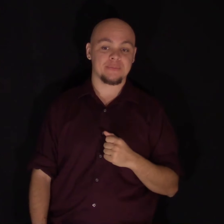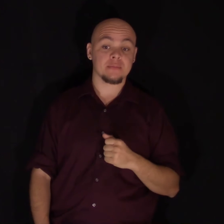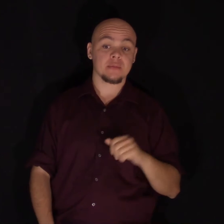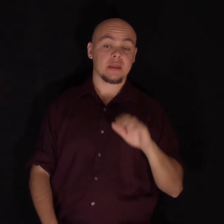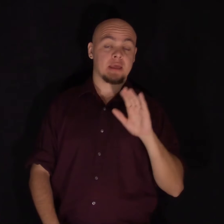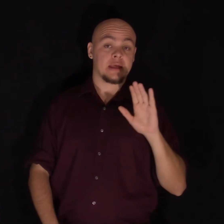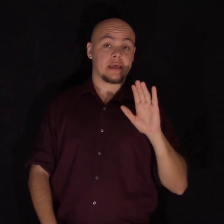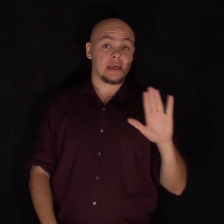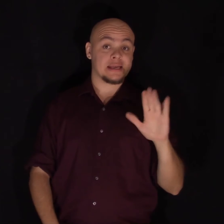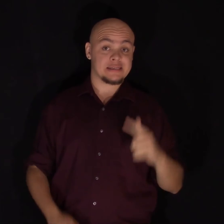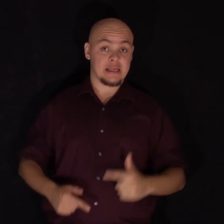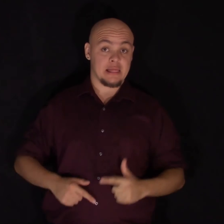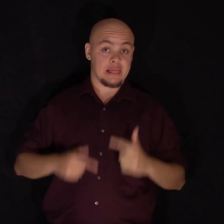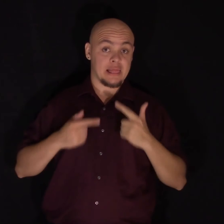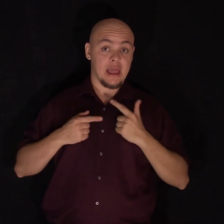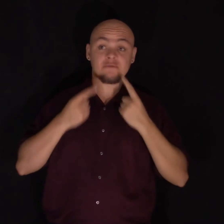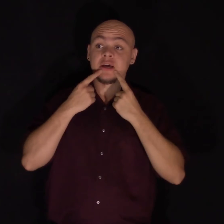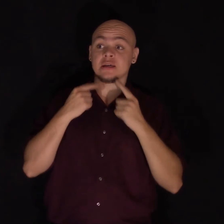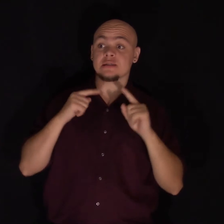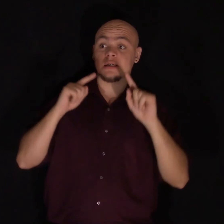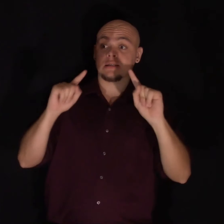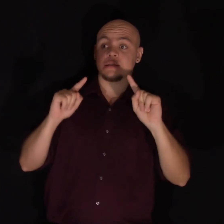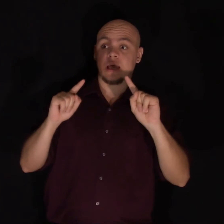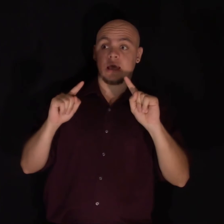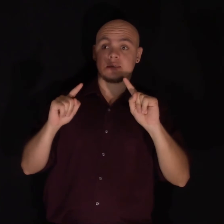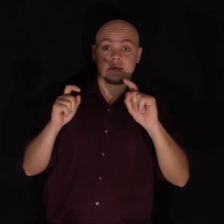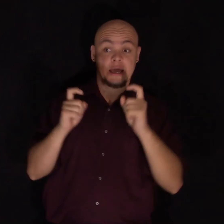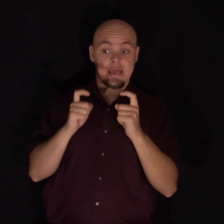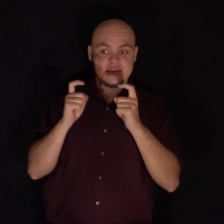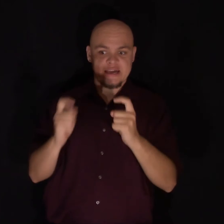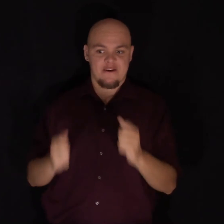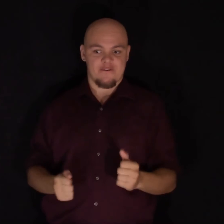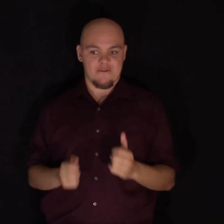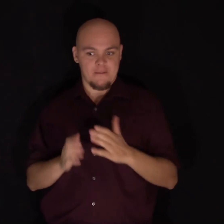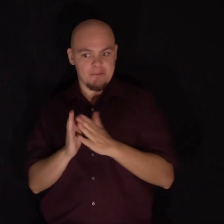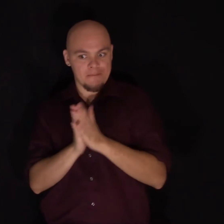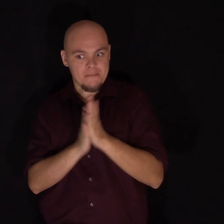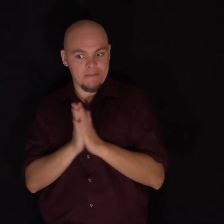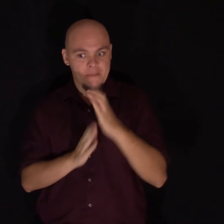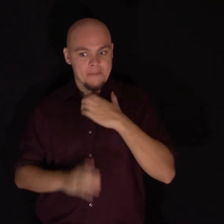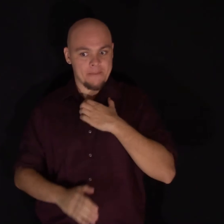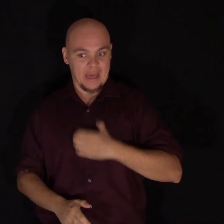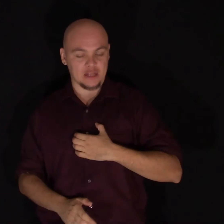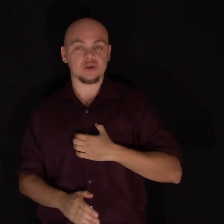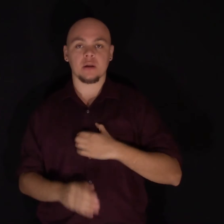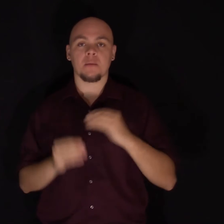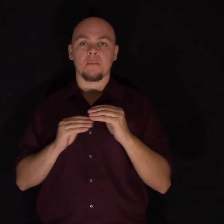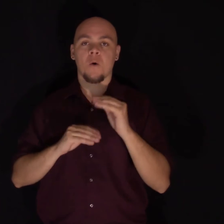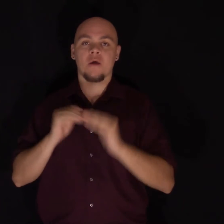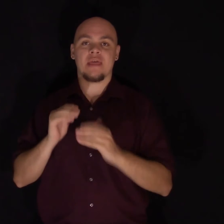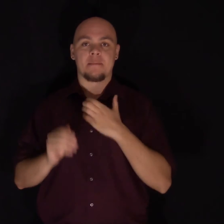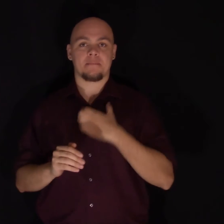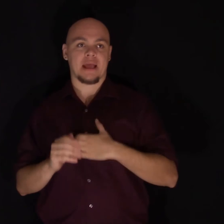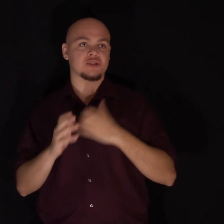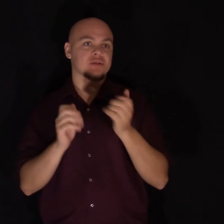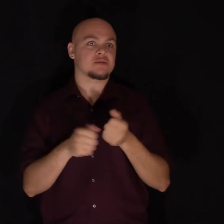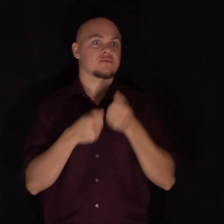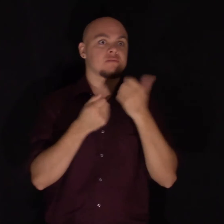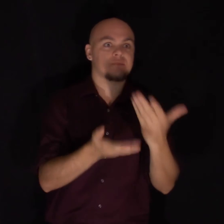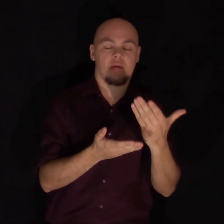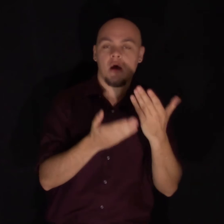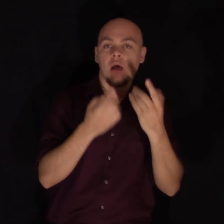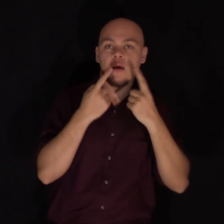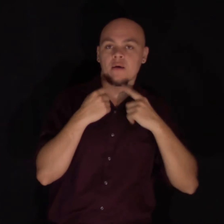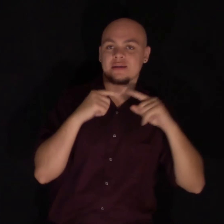his life, success fueled passion more than passion fueled success. When I got my first job